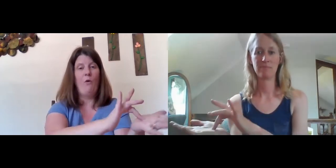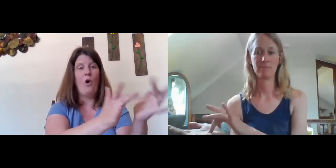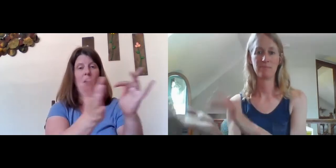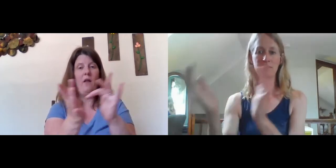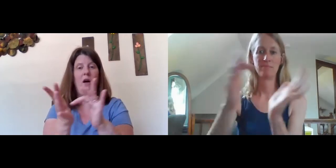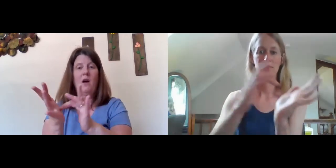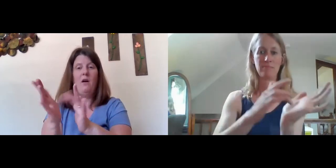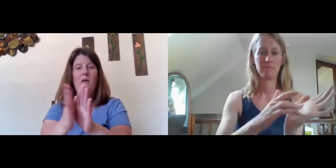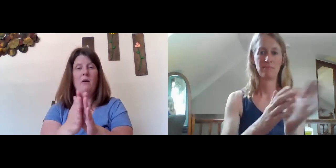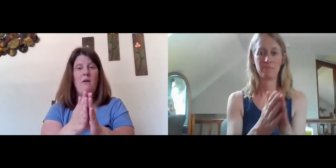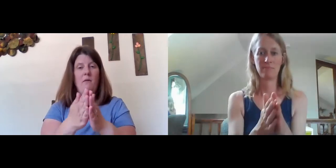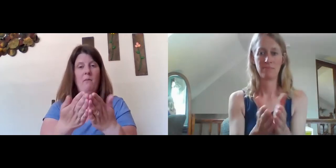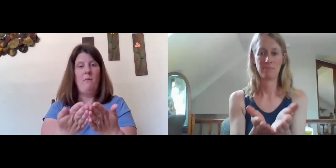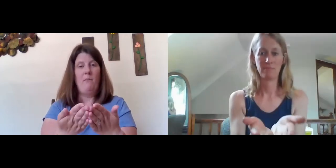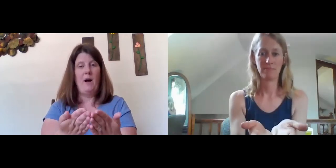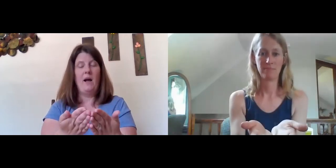For the